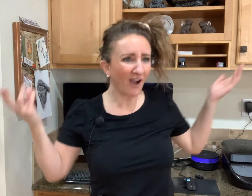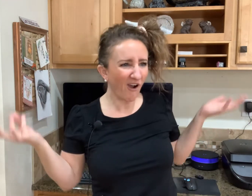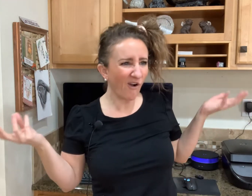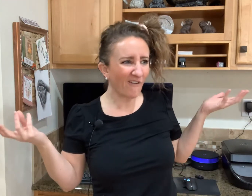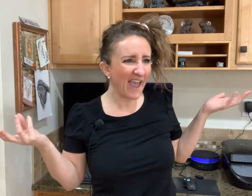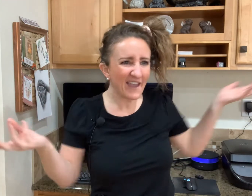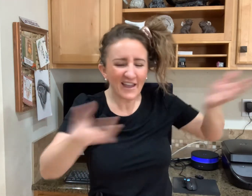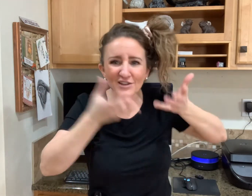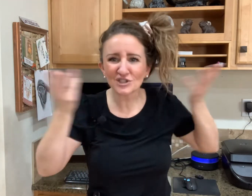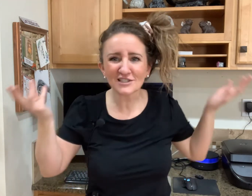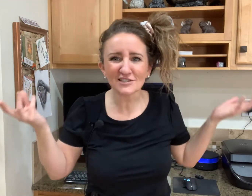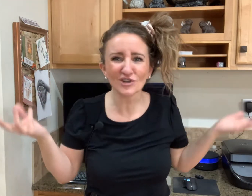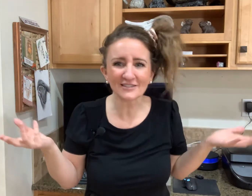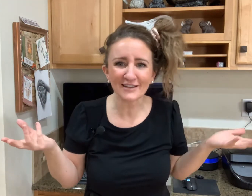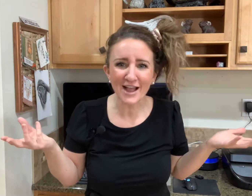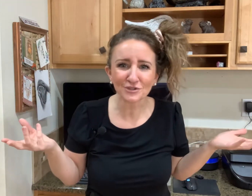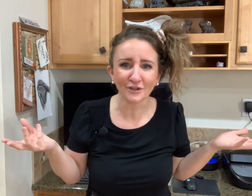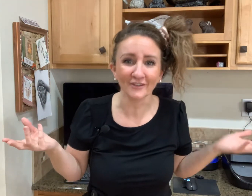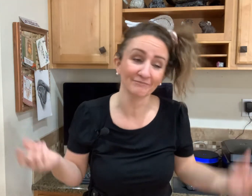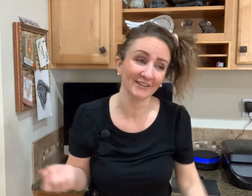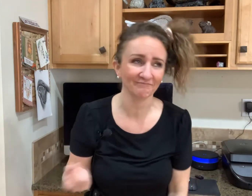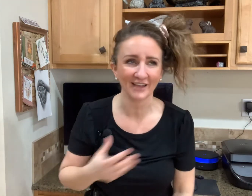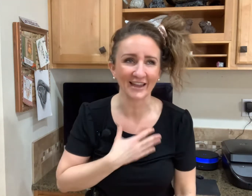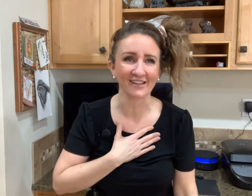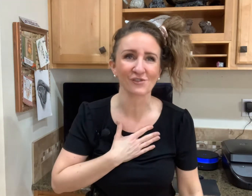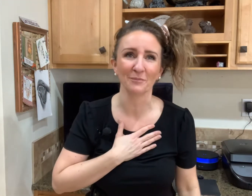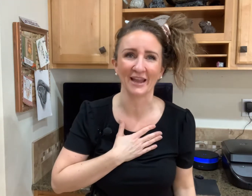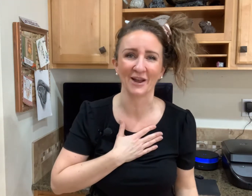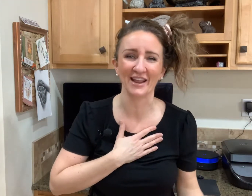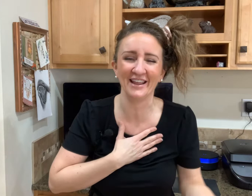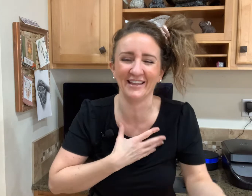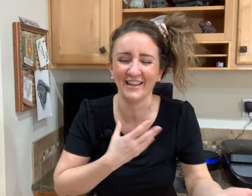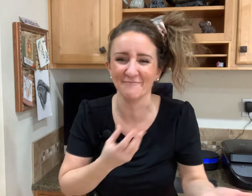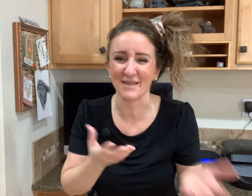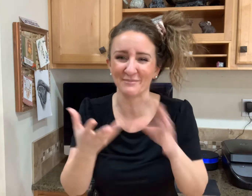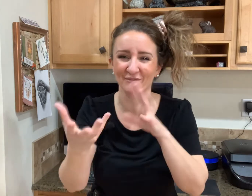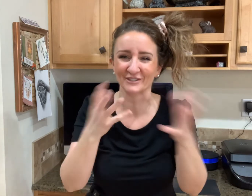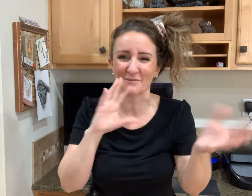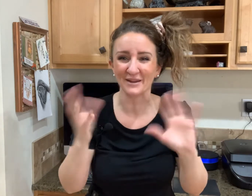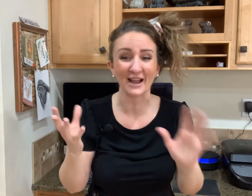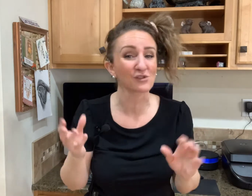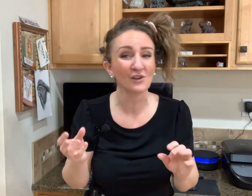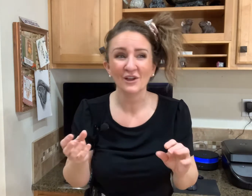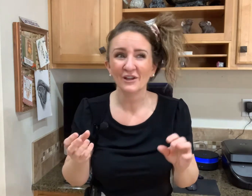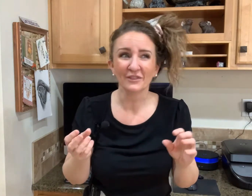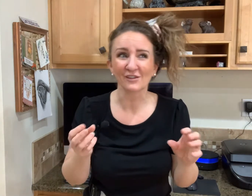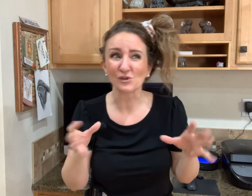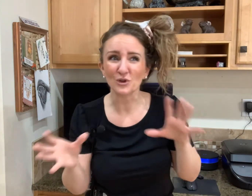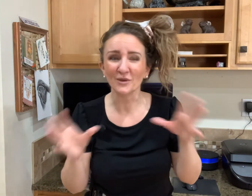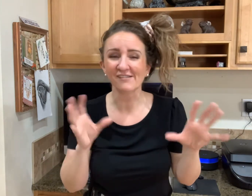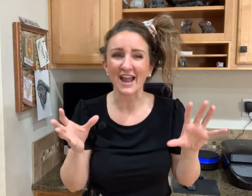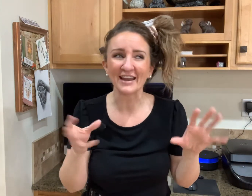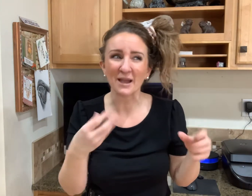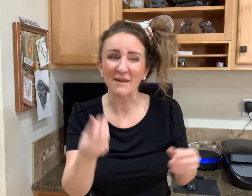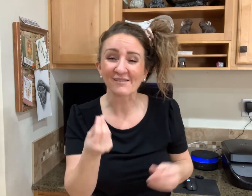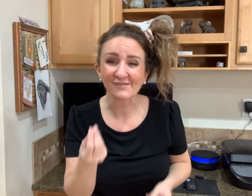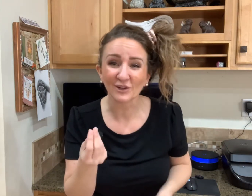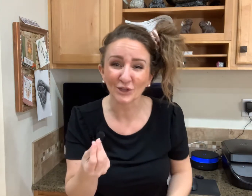oh, okay, it just looks natural. I guess for me, and maybe for somebody else that's new in signing, it might still look a little